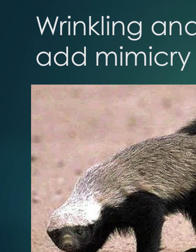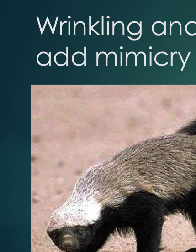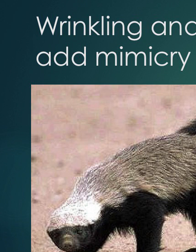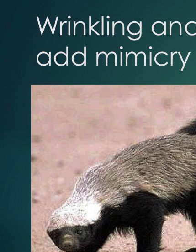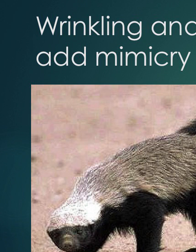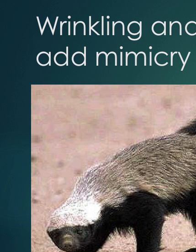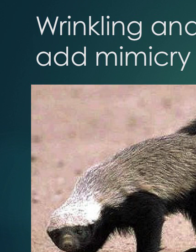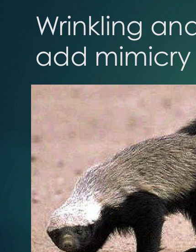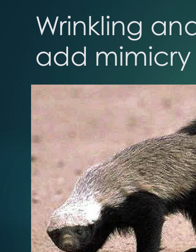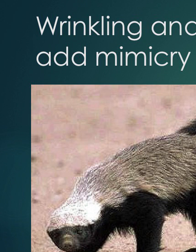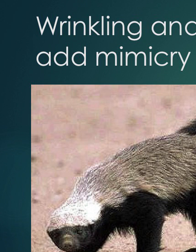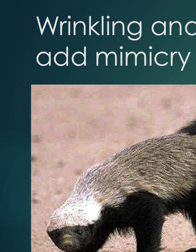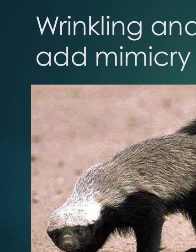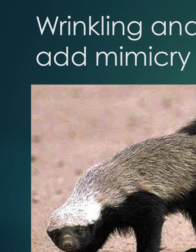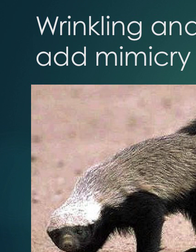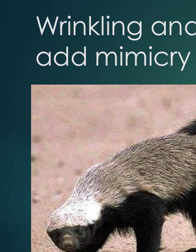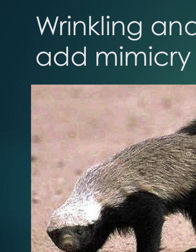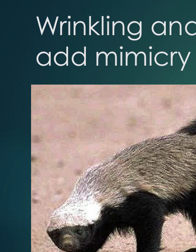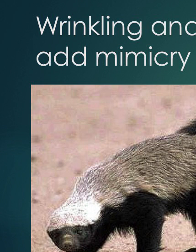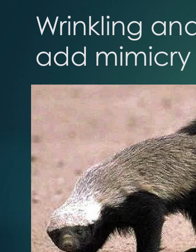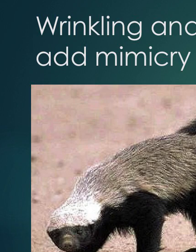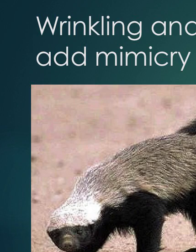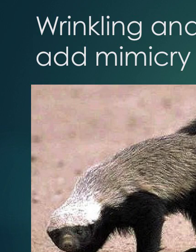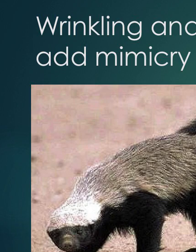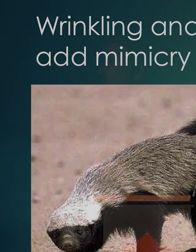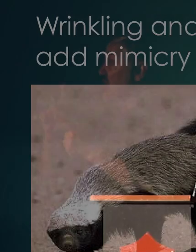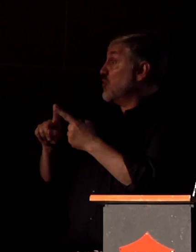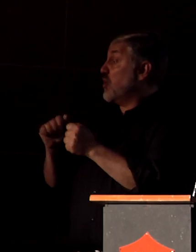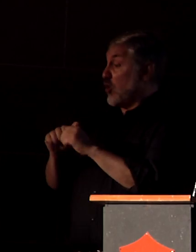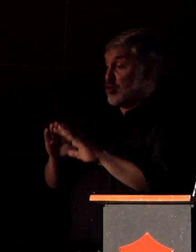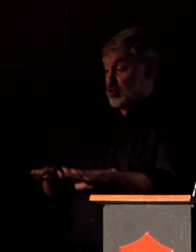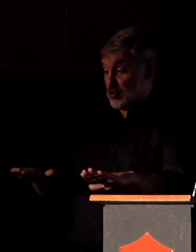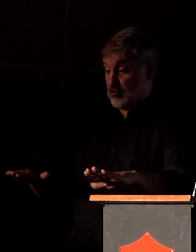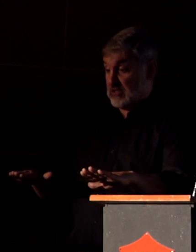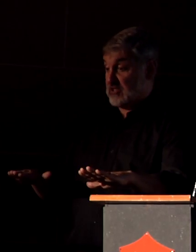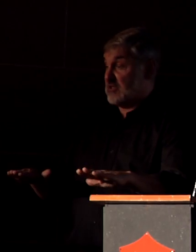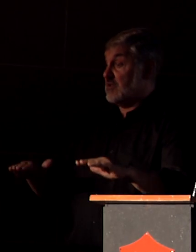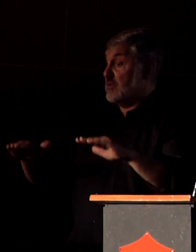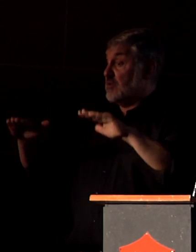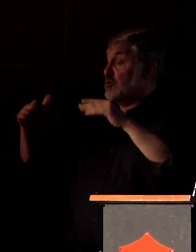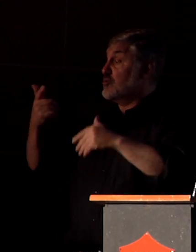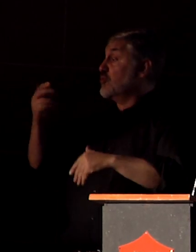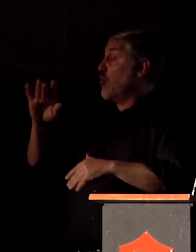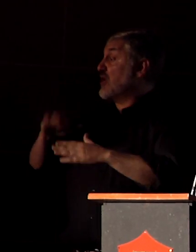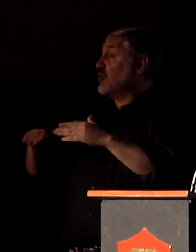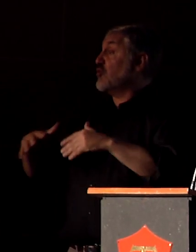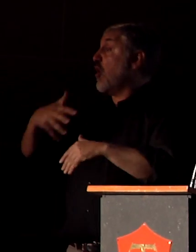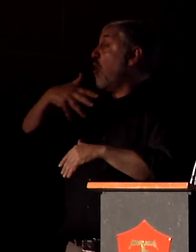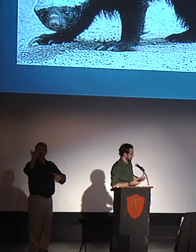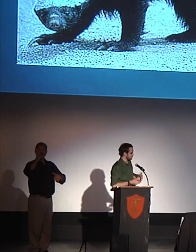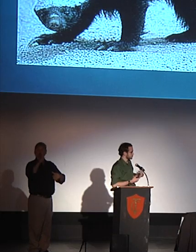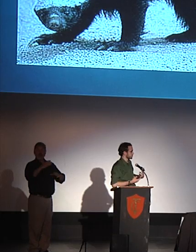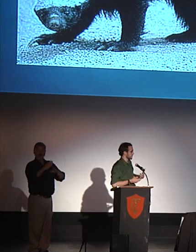somehow upgrading our mimicry. And when we get to that point when our grandchildren are actually getting older and don't need